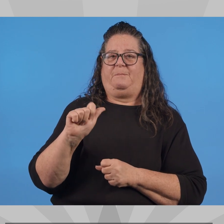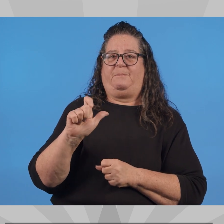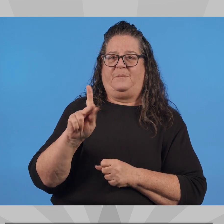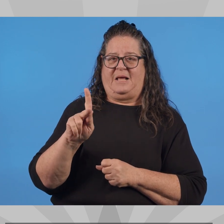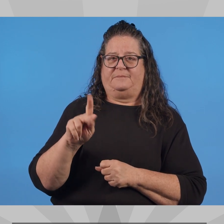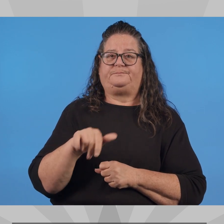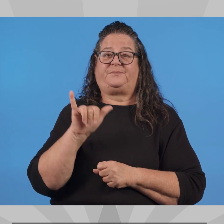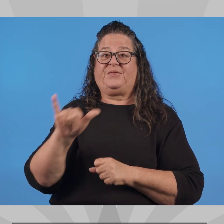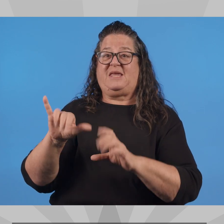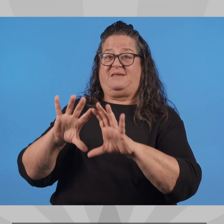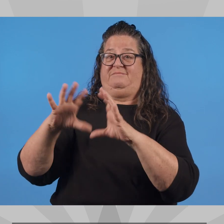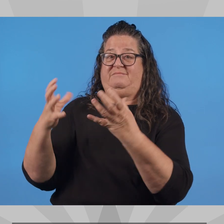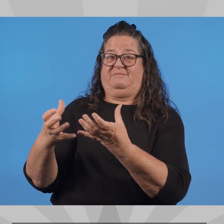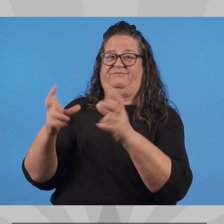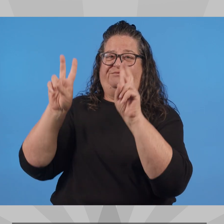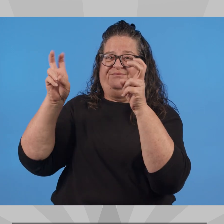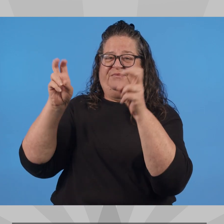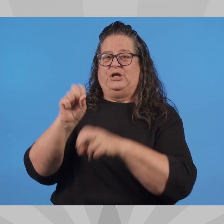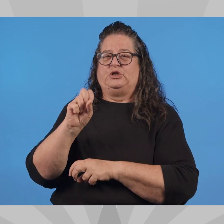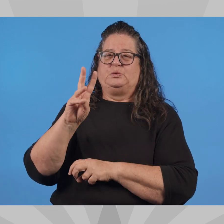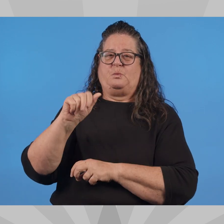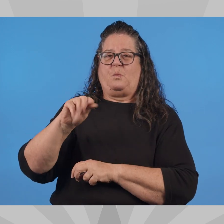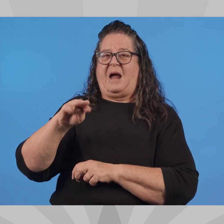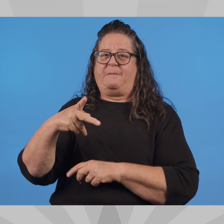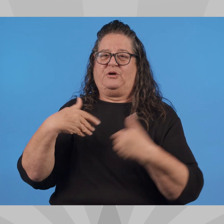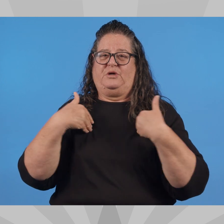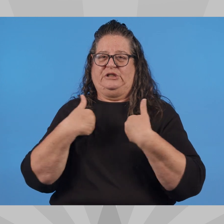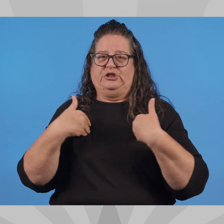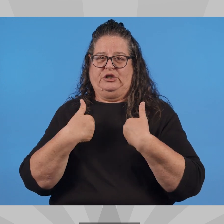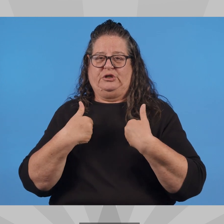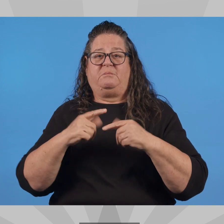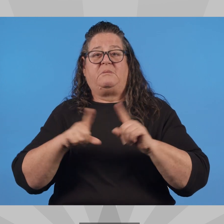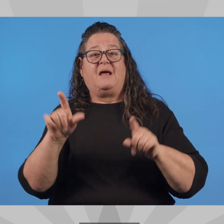on. I don't back down from what is right.